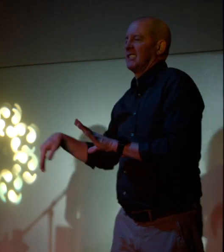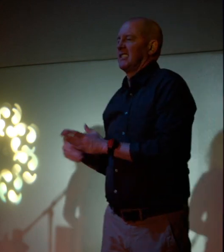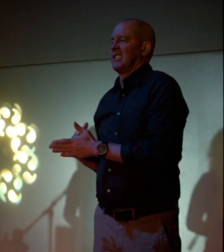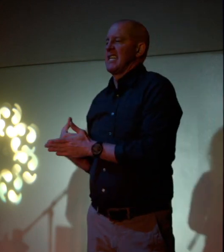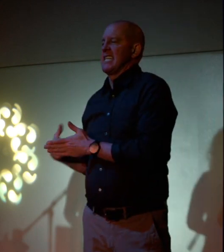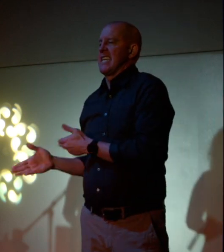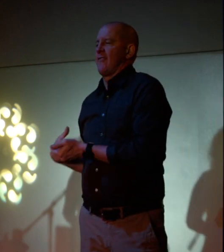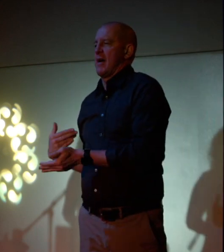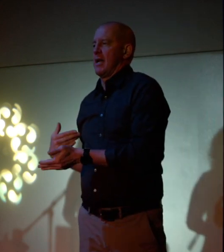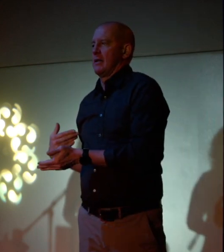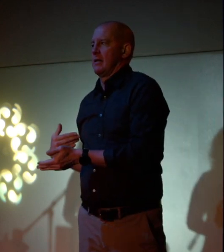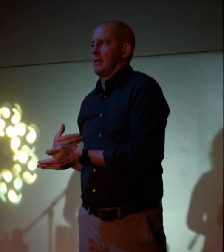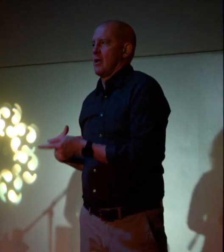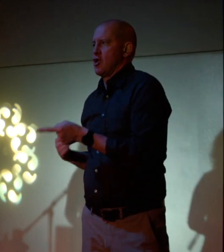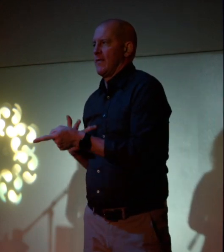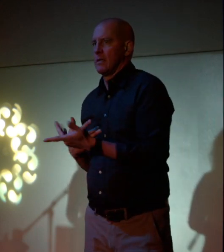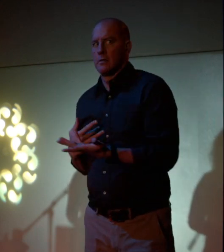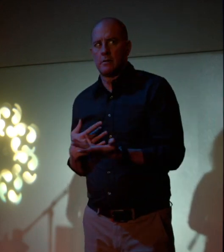We want to know.